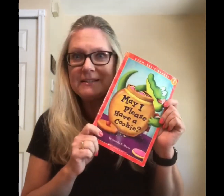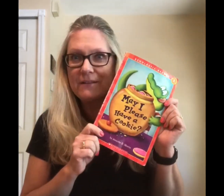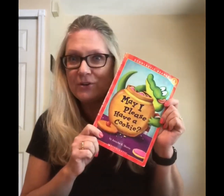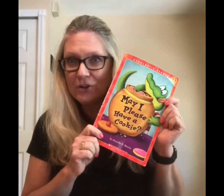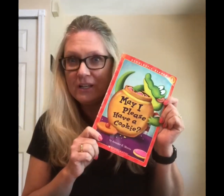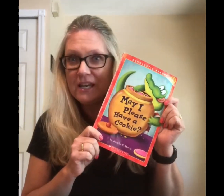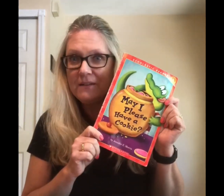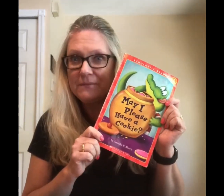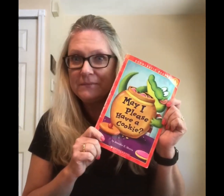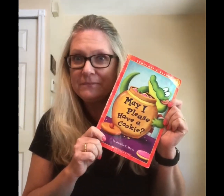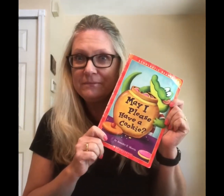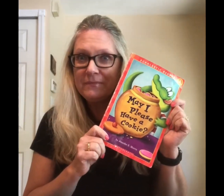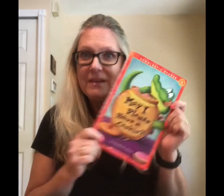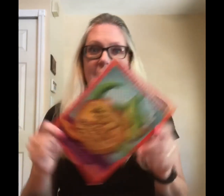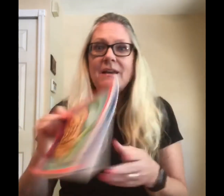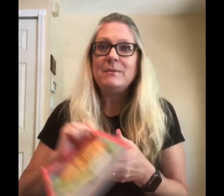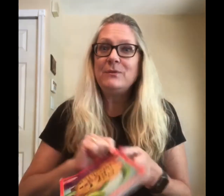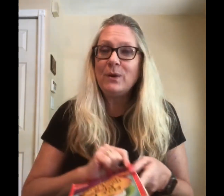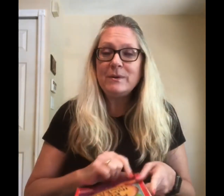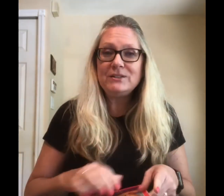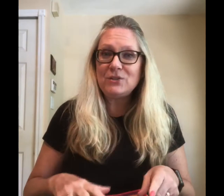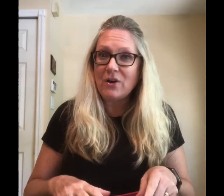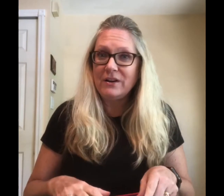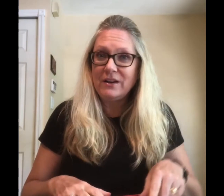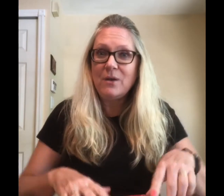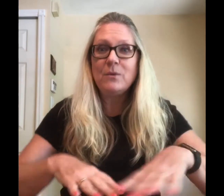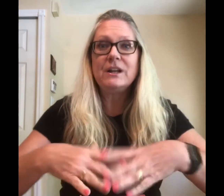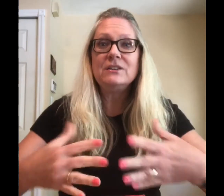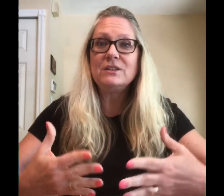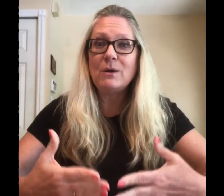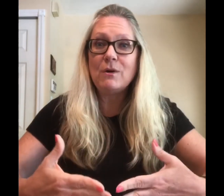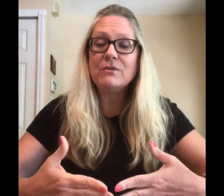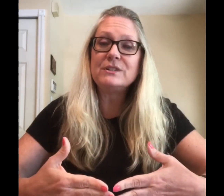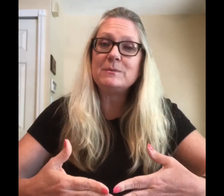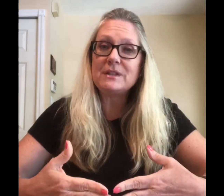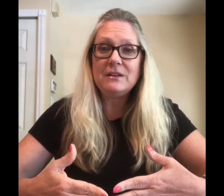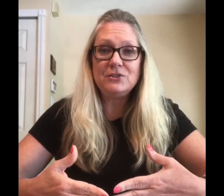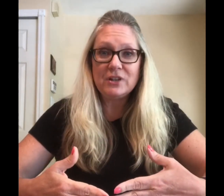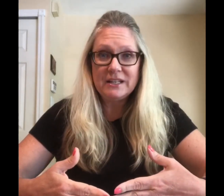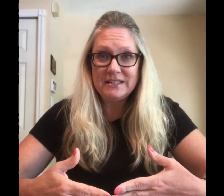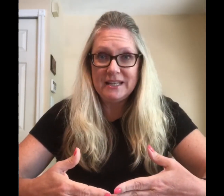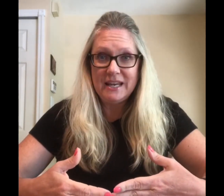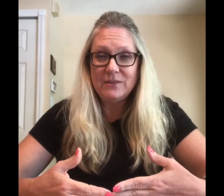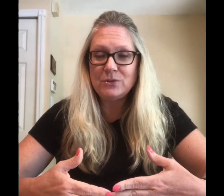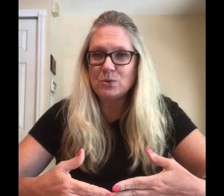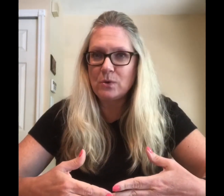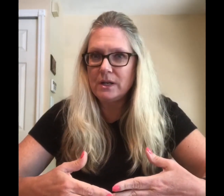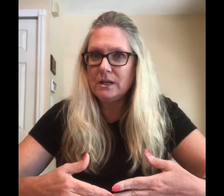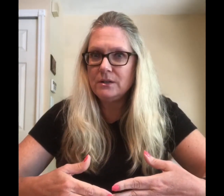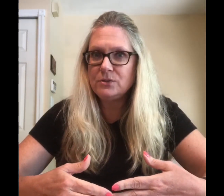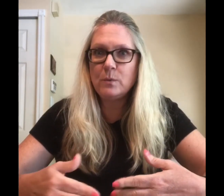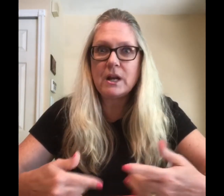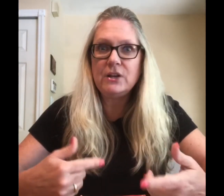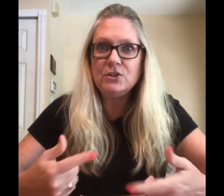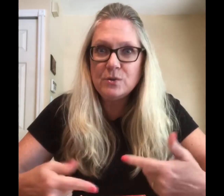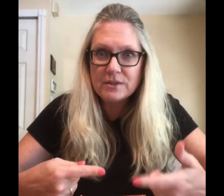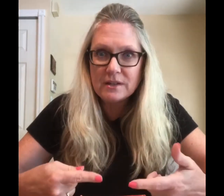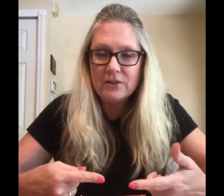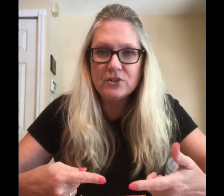a Cookie? Before we start, we're going to go over some signs that you're going to see in the story. So when I do the signs, you're going to